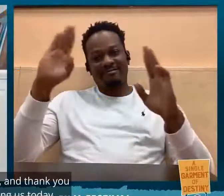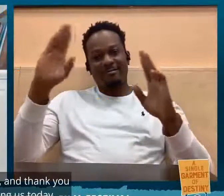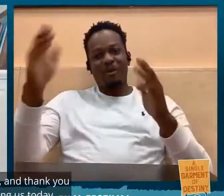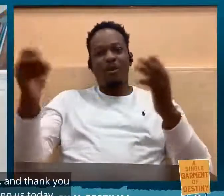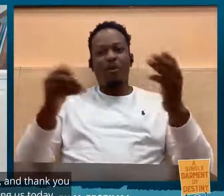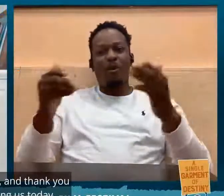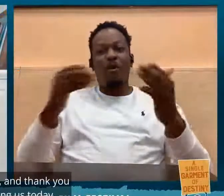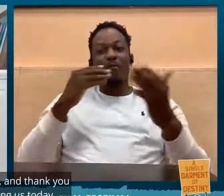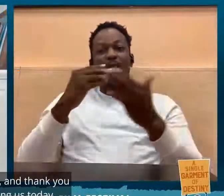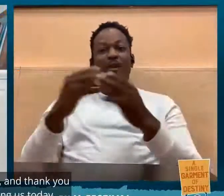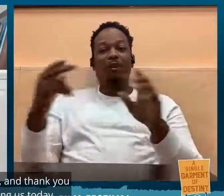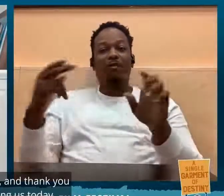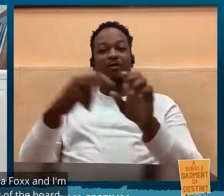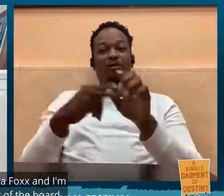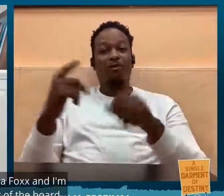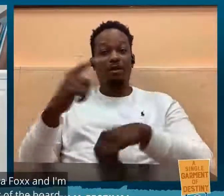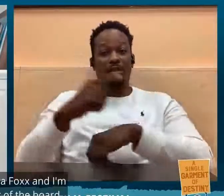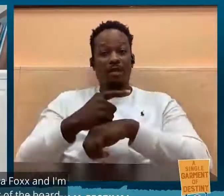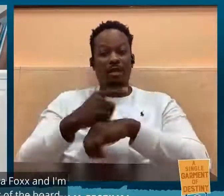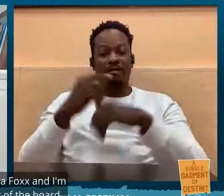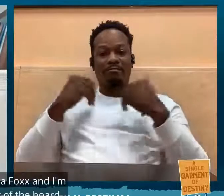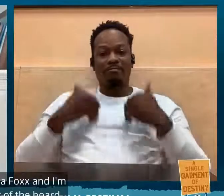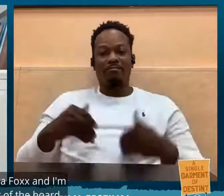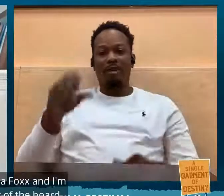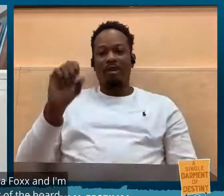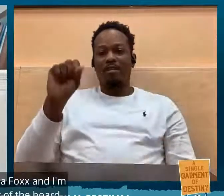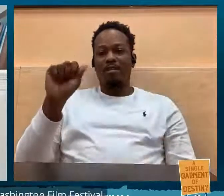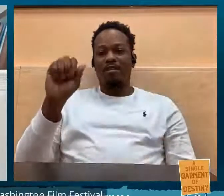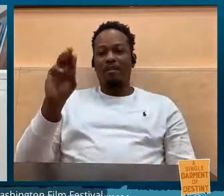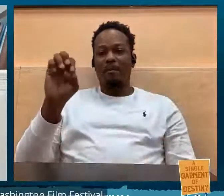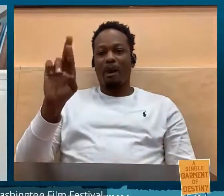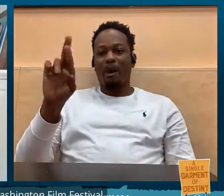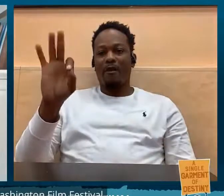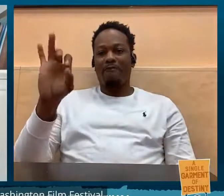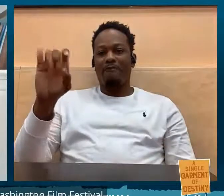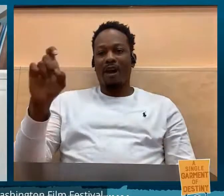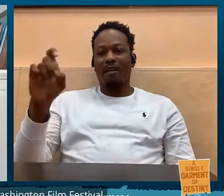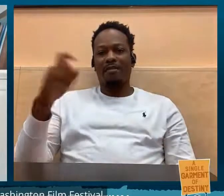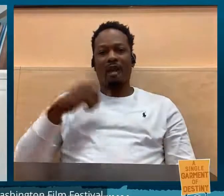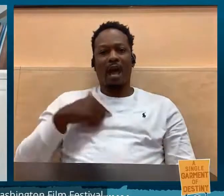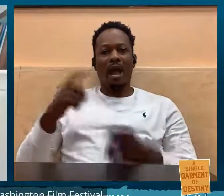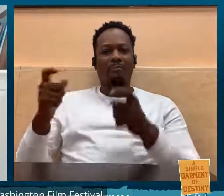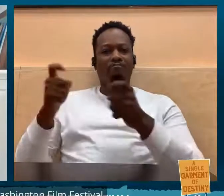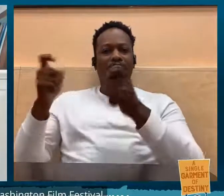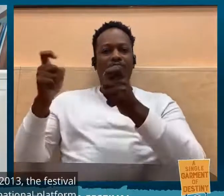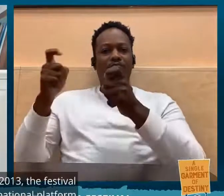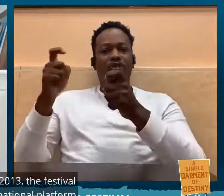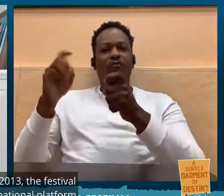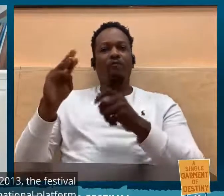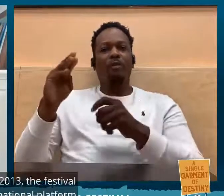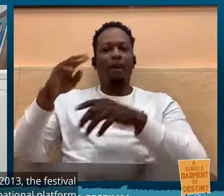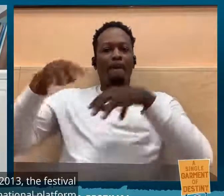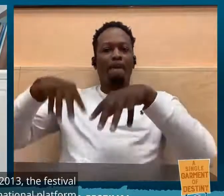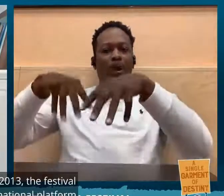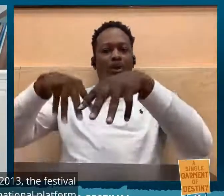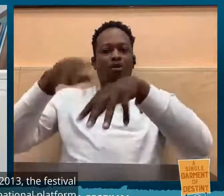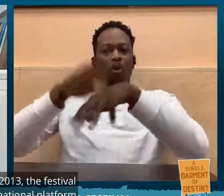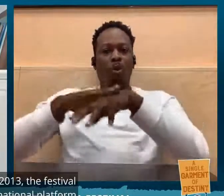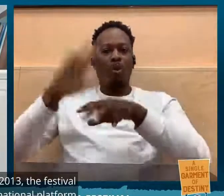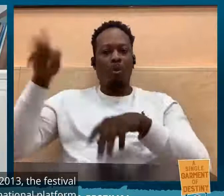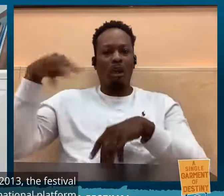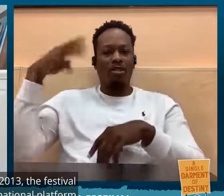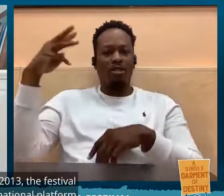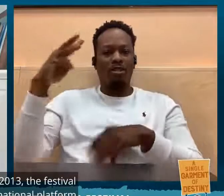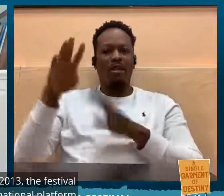Welcome and thank you for joining us today. I'm Samara Fox and I'm the chair of the board of the March on Washington Film Festival. Founded in 2013,